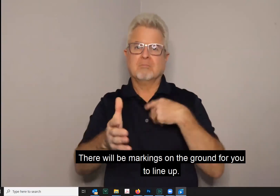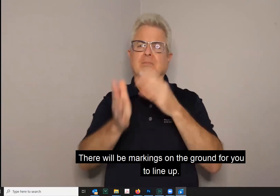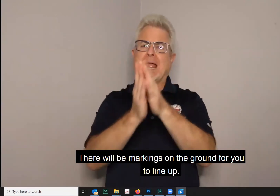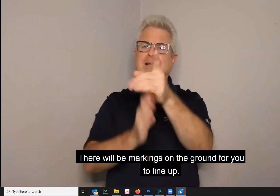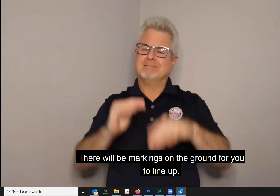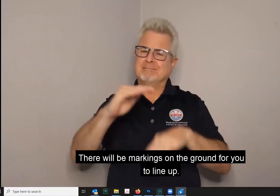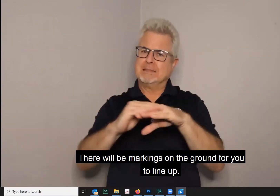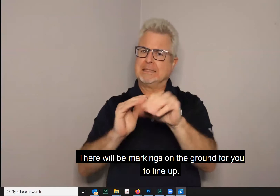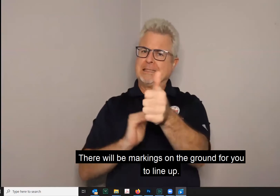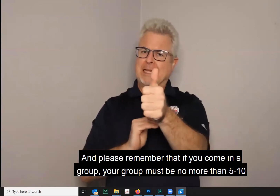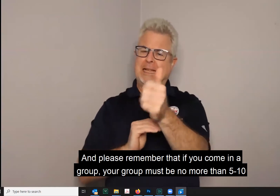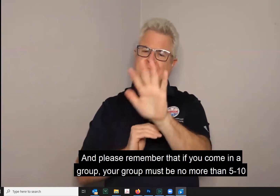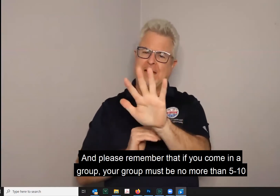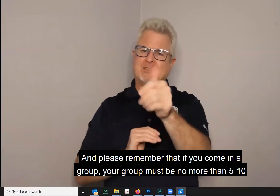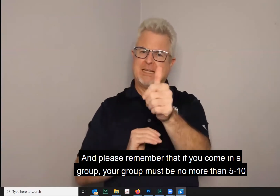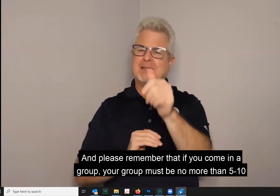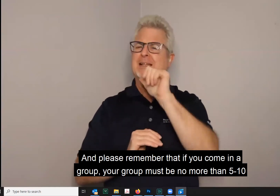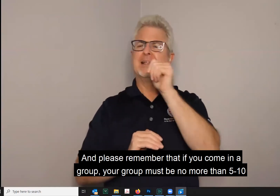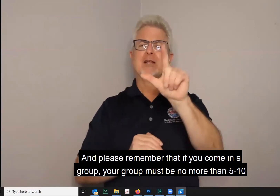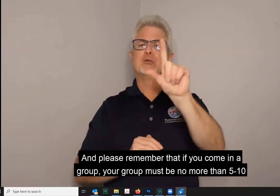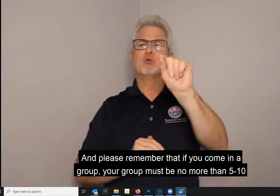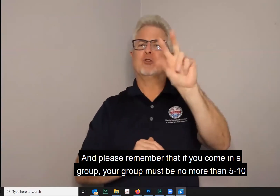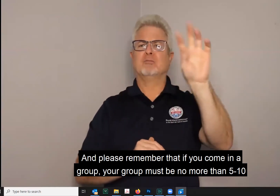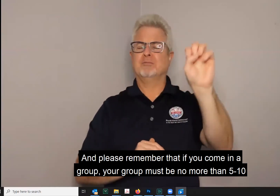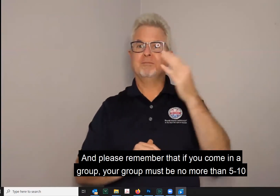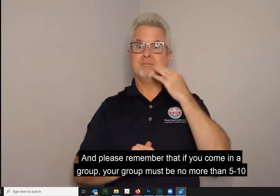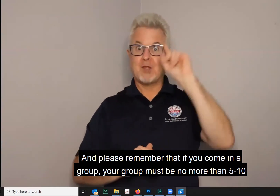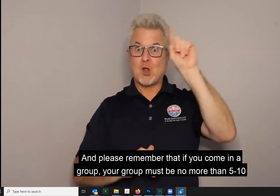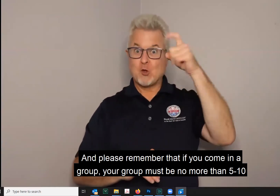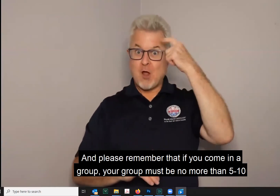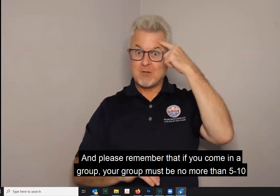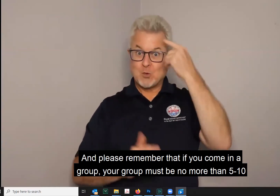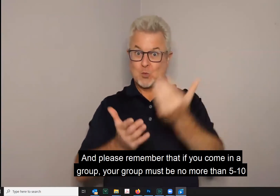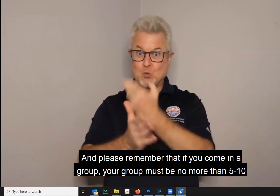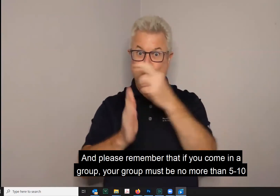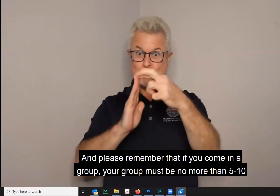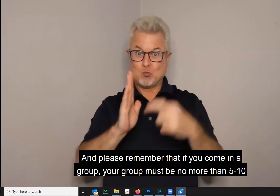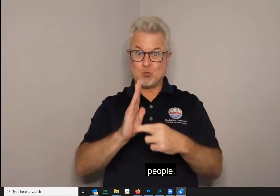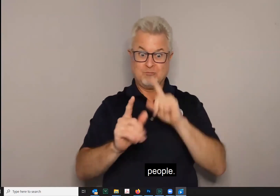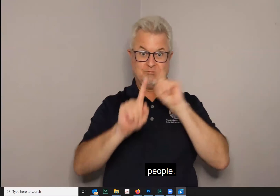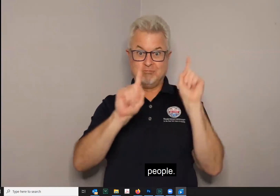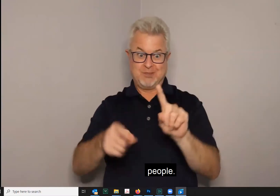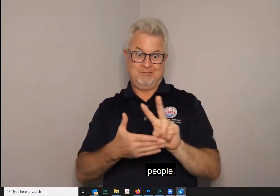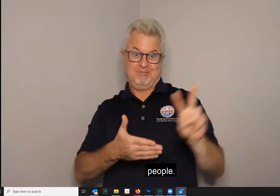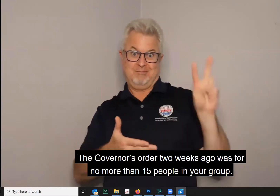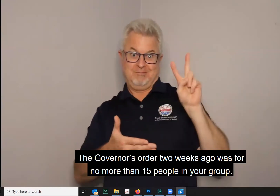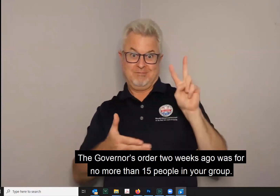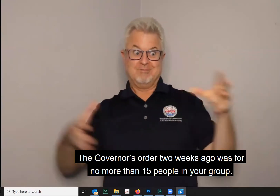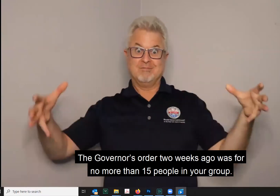from others. There will be markings on the ground for you to line up. And please remember that if you come in a group, your group must